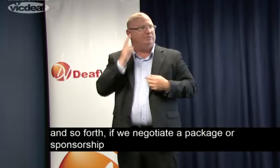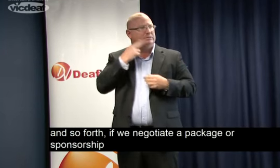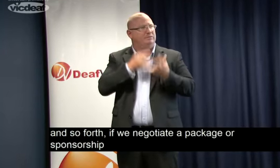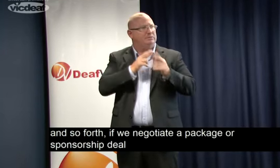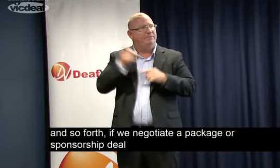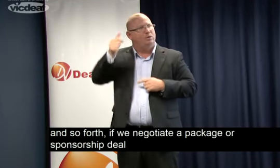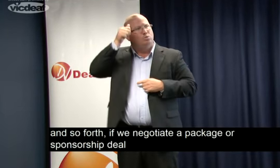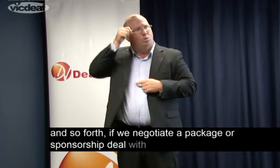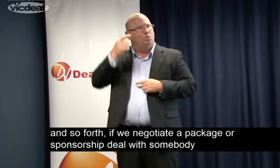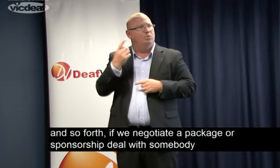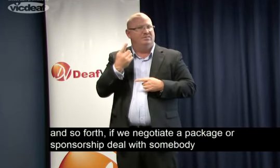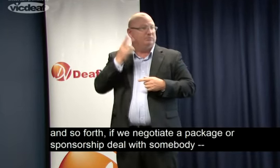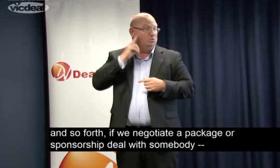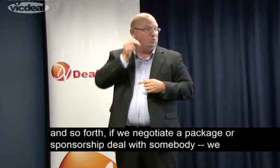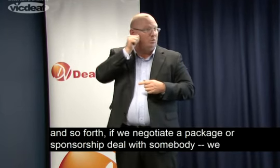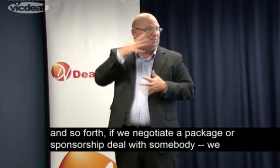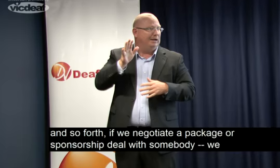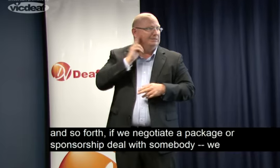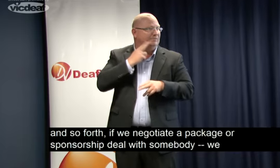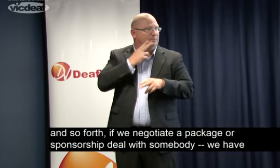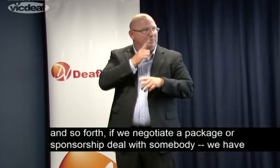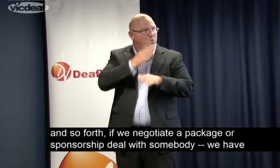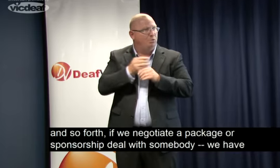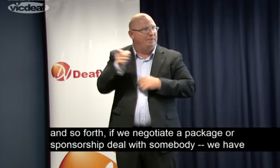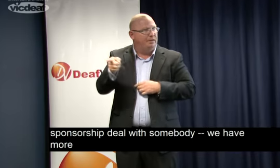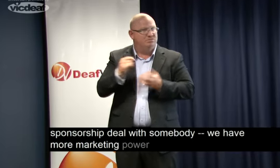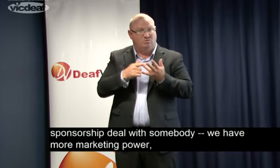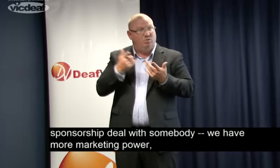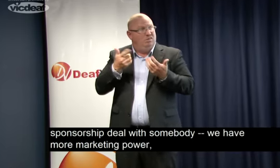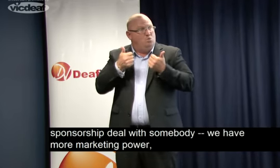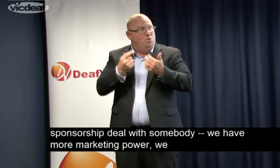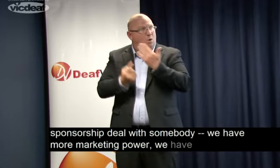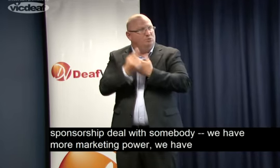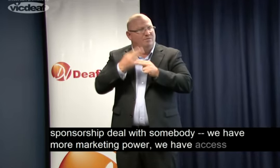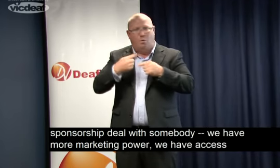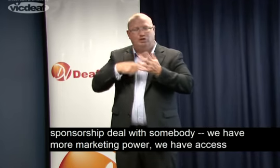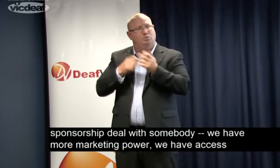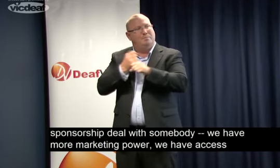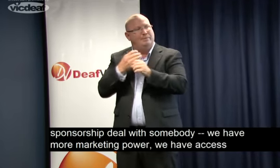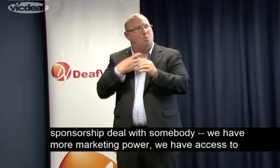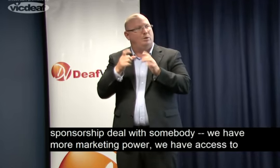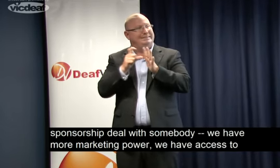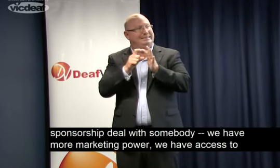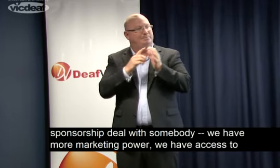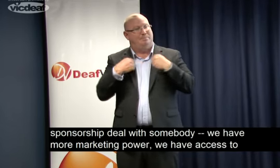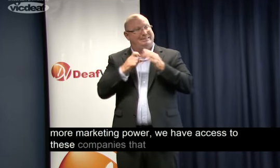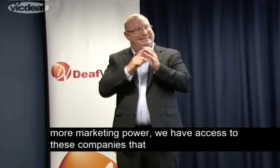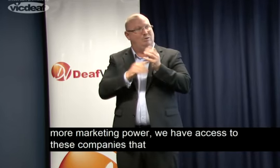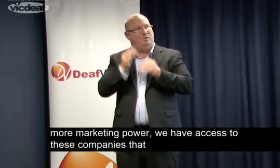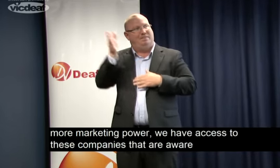access to those companies who do have deaf staff and are aware of deafness and have deaf people working with them. So it's a fantastic opportunity to